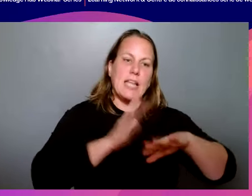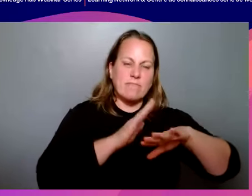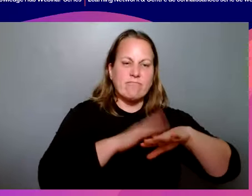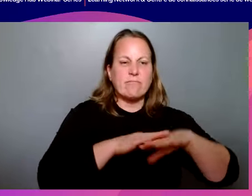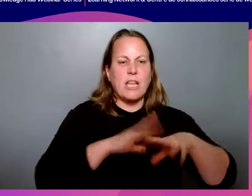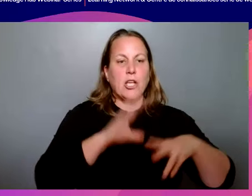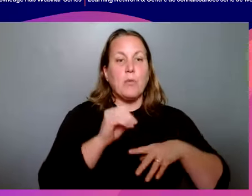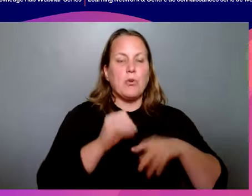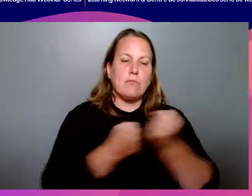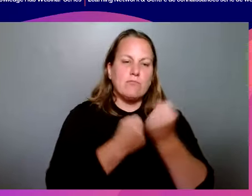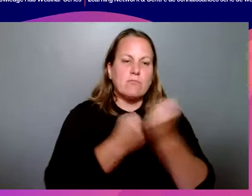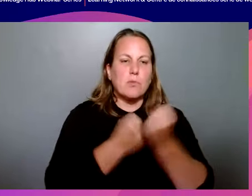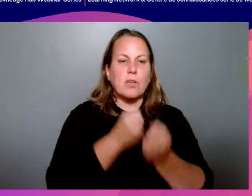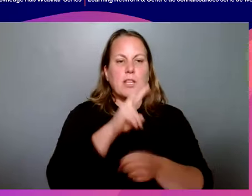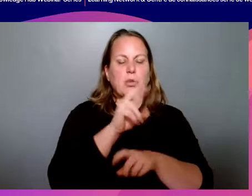2SLGBTQIA+ populations.